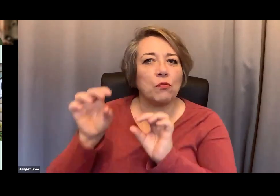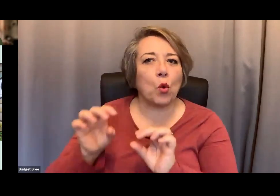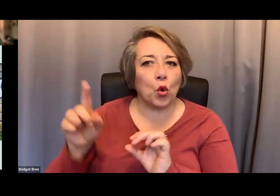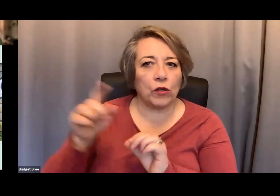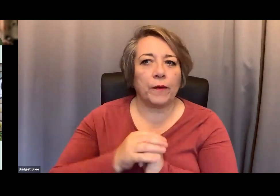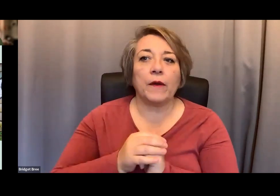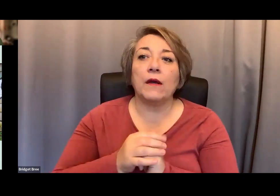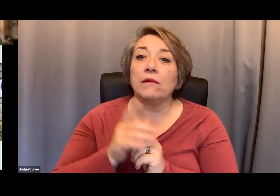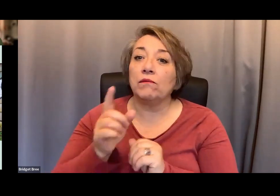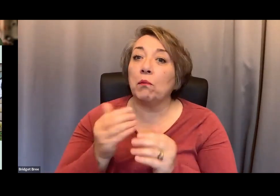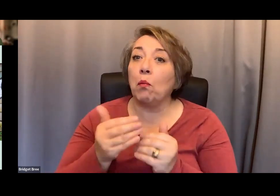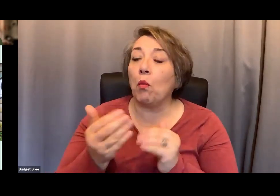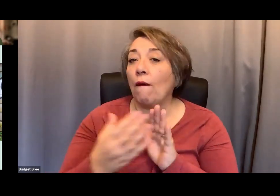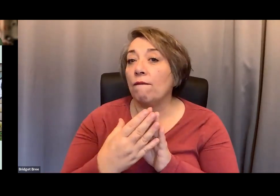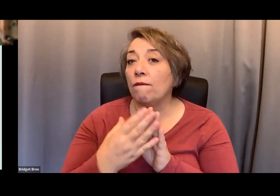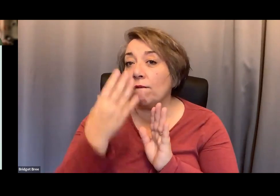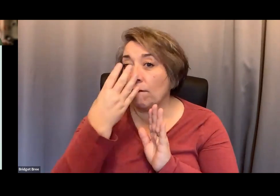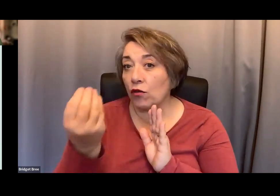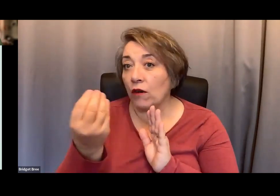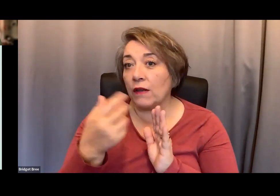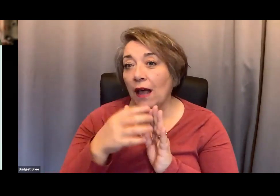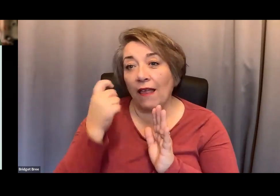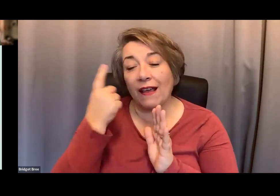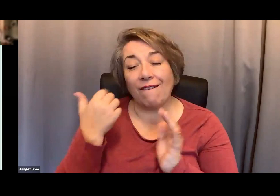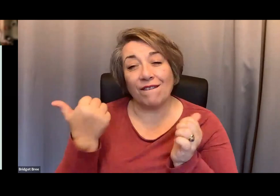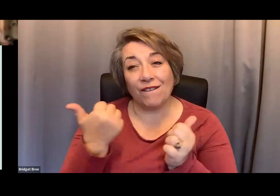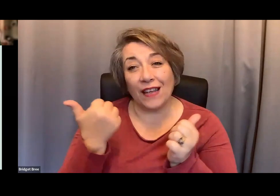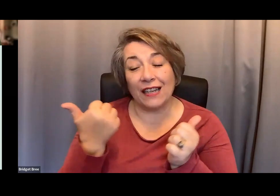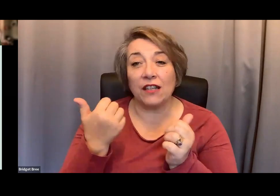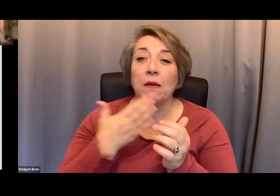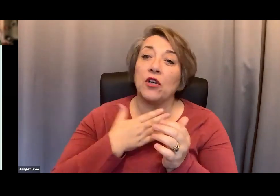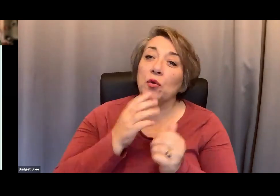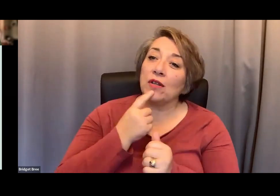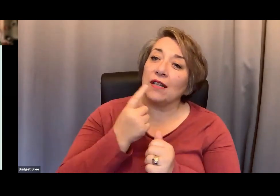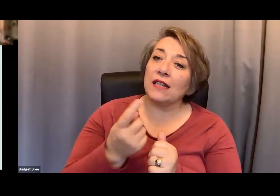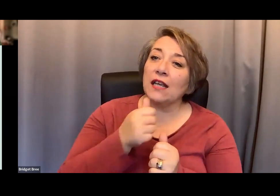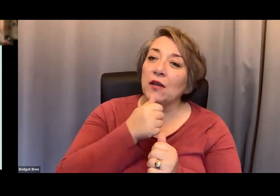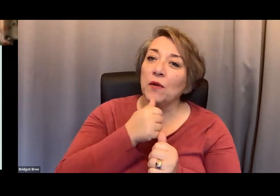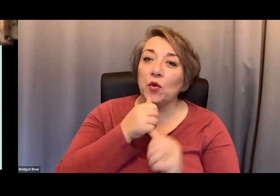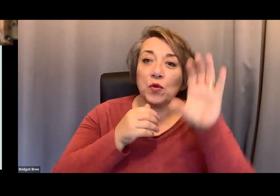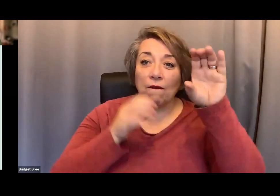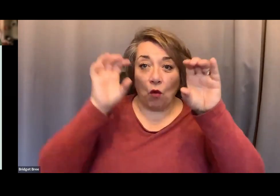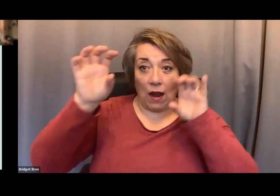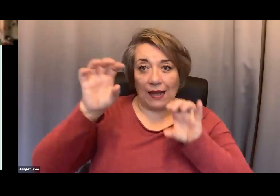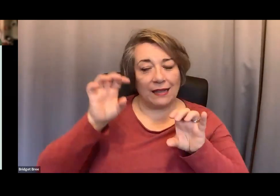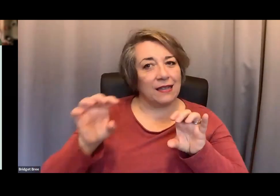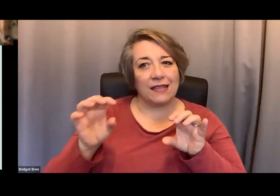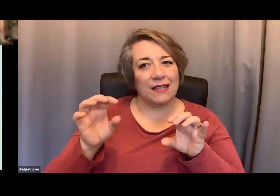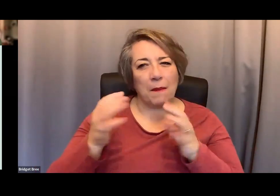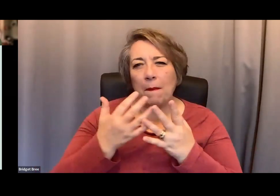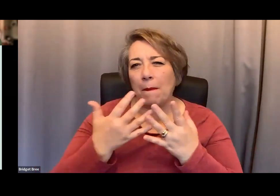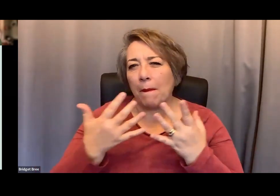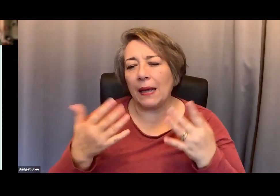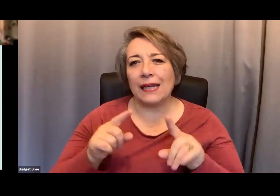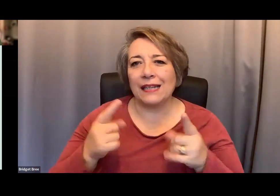So there's some photos. That's mostly it from me. I just wanted to highlight that we use the four lenses in many, many ways across our work. So if you